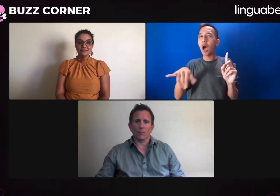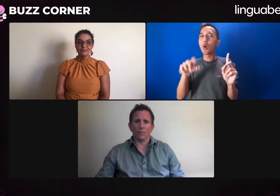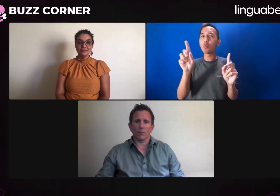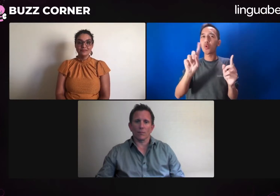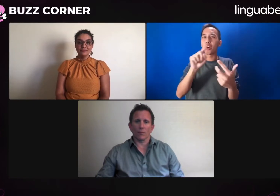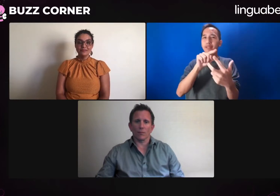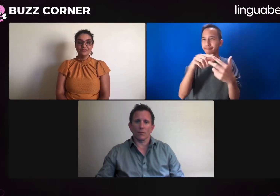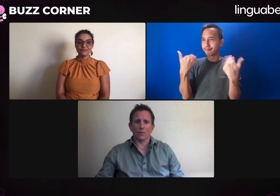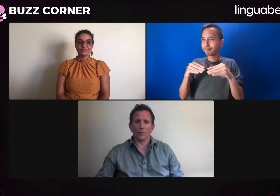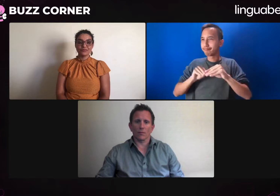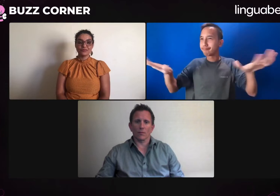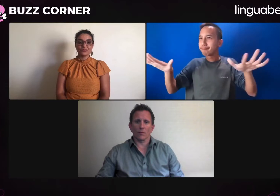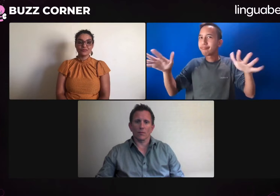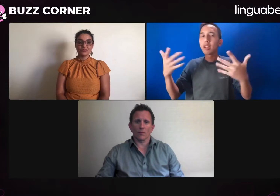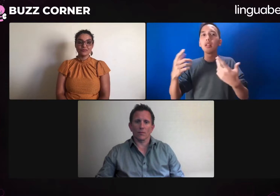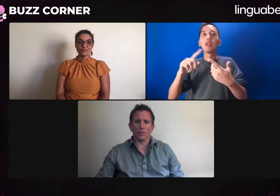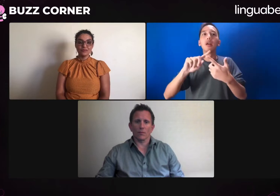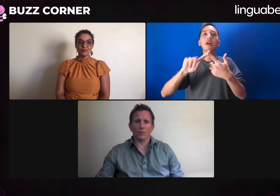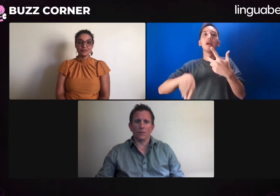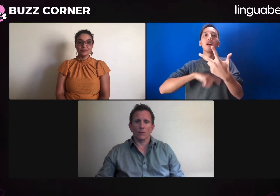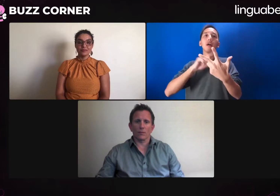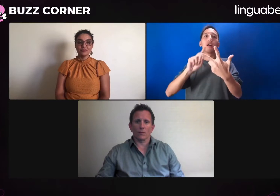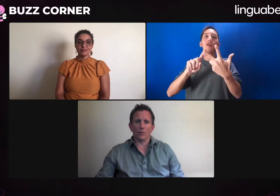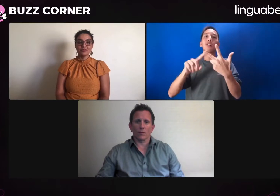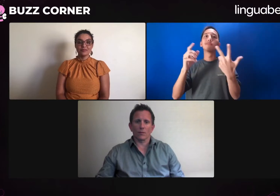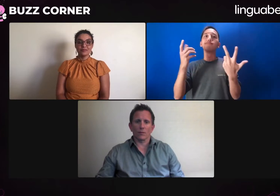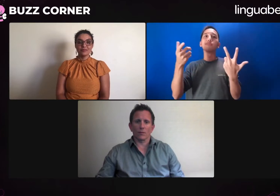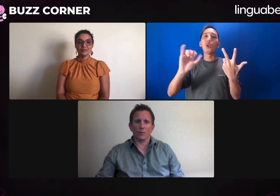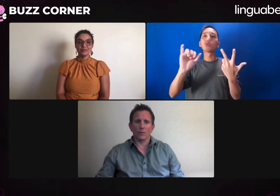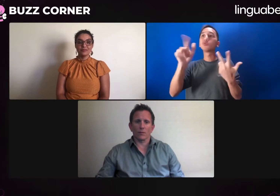And so that's where